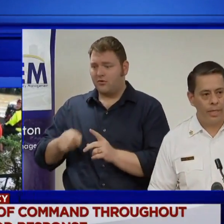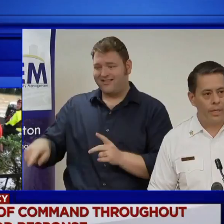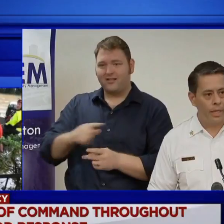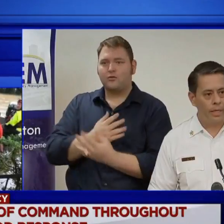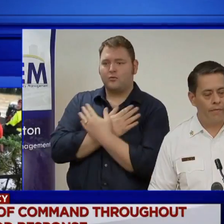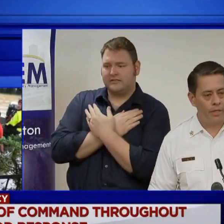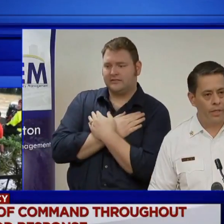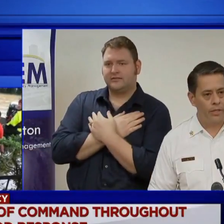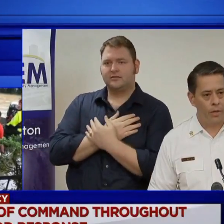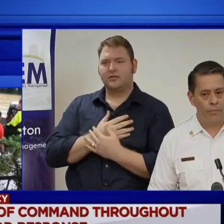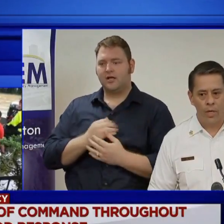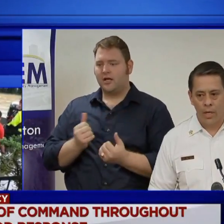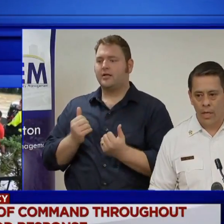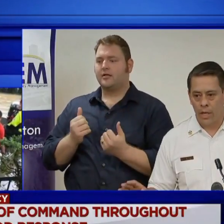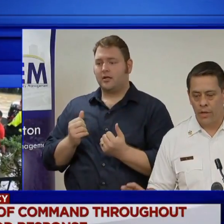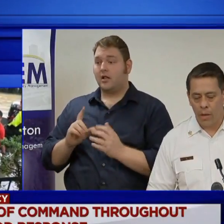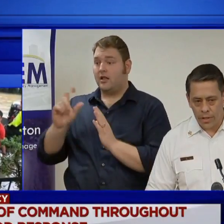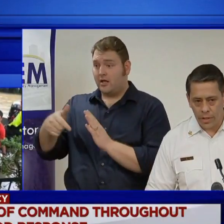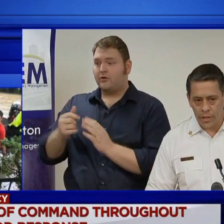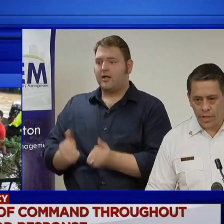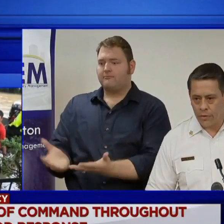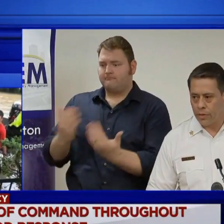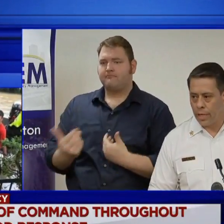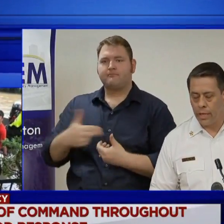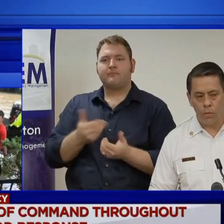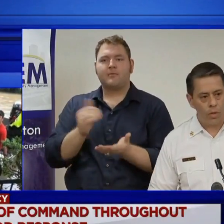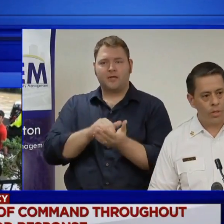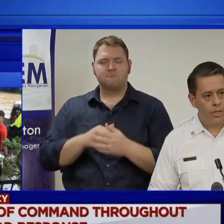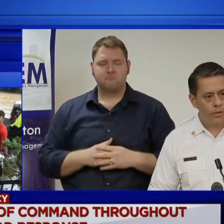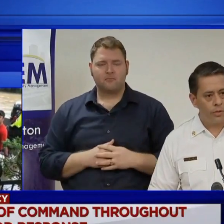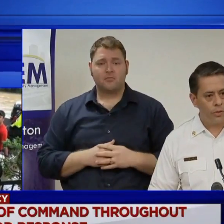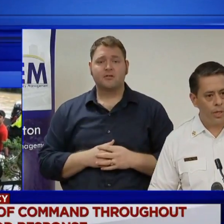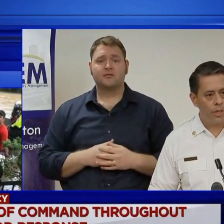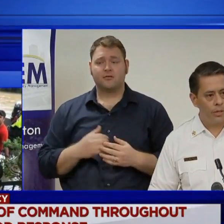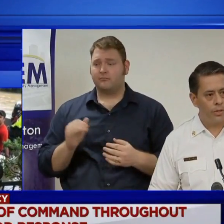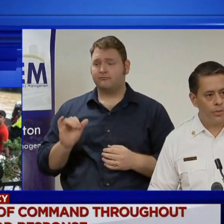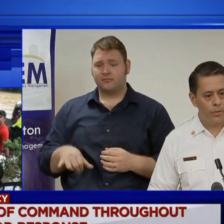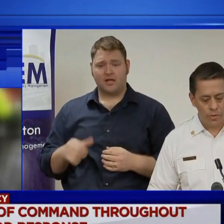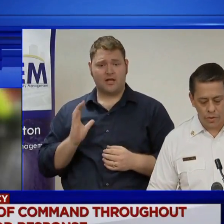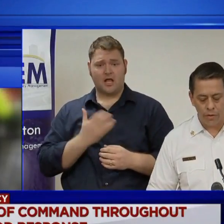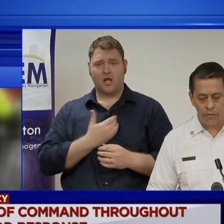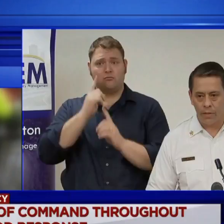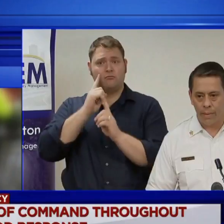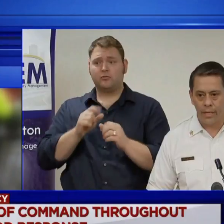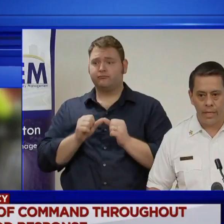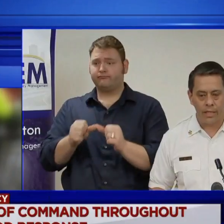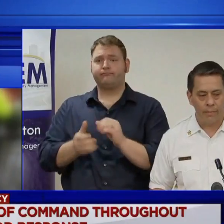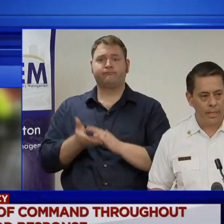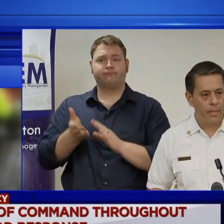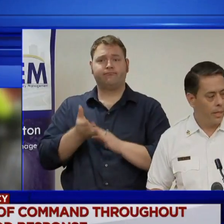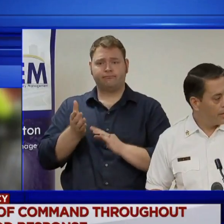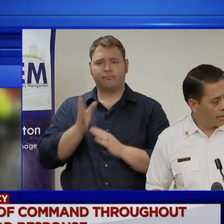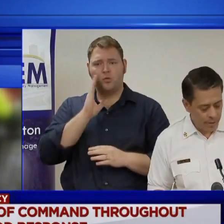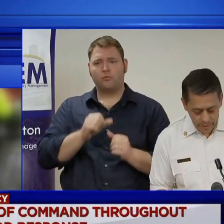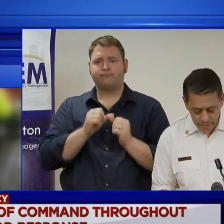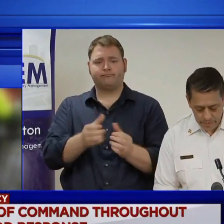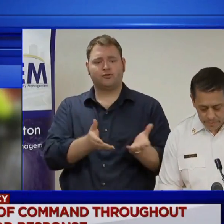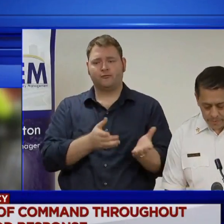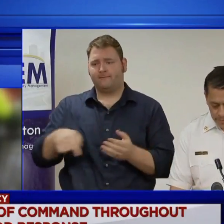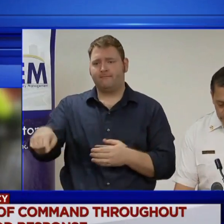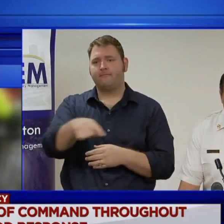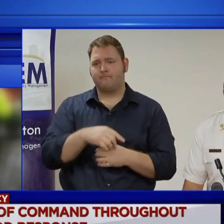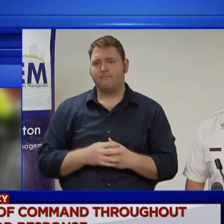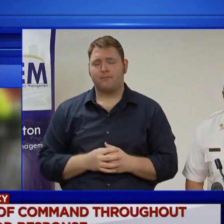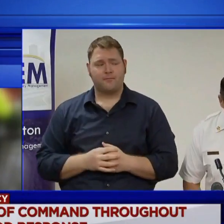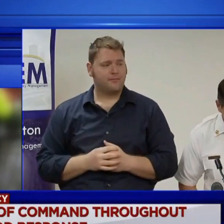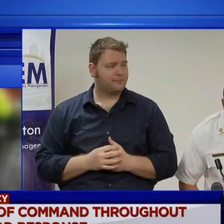so to speak, efficiently. So the operation continues, and we'll continue to serve the demand as expected. Thank you, Mayor. Thank